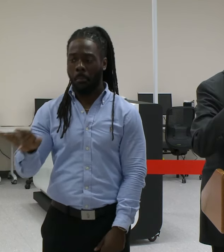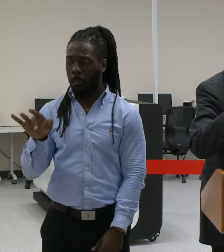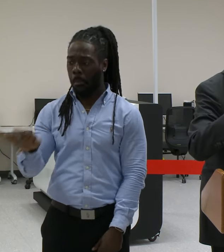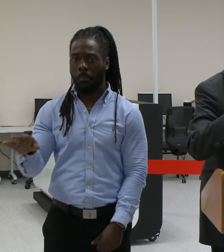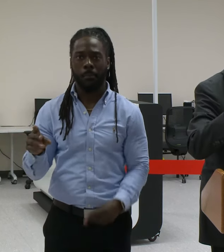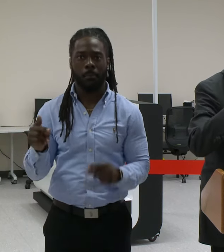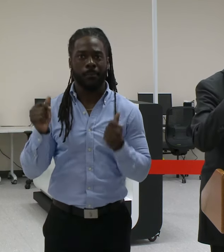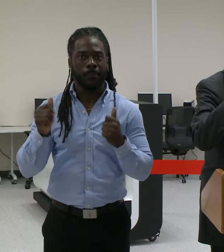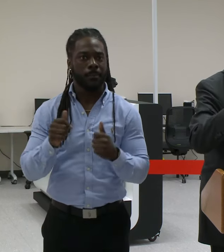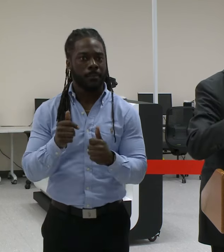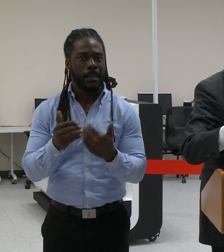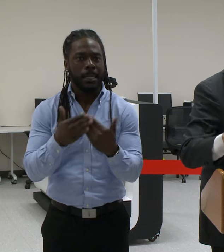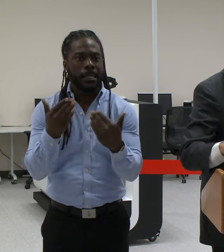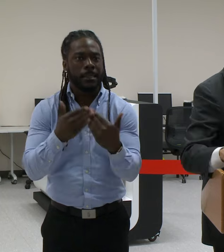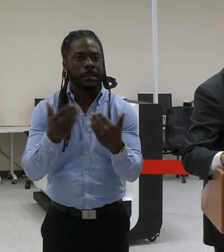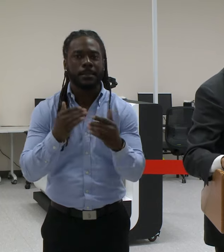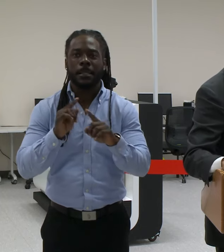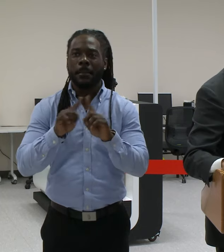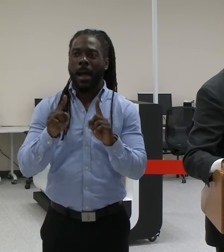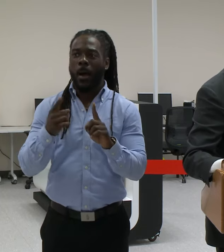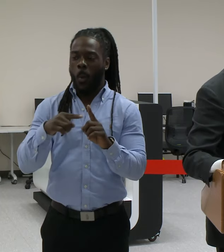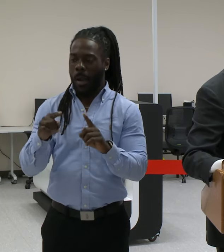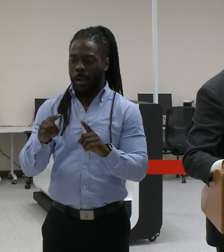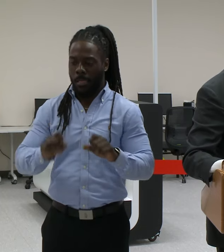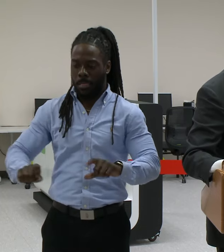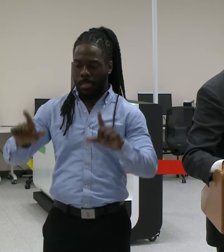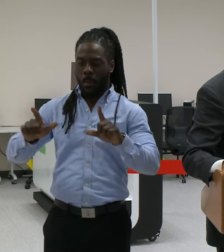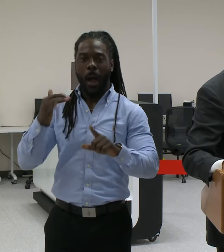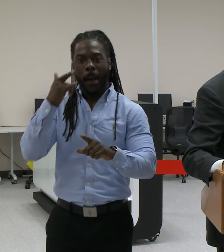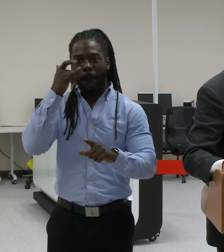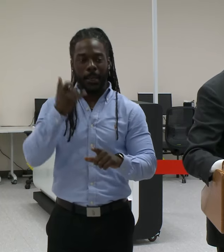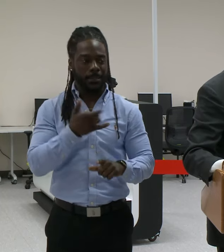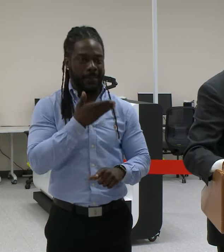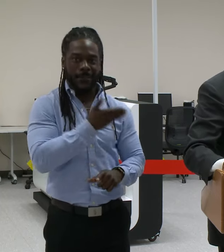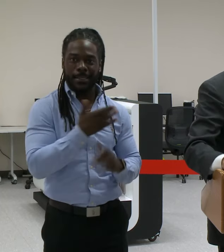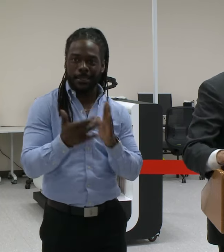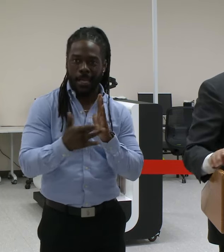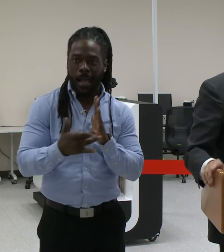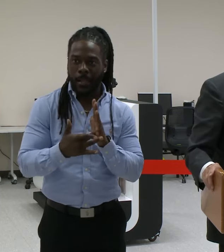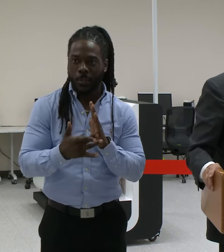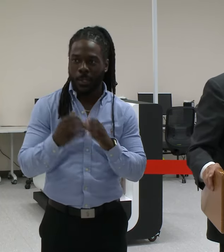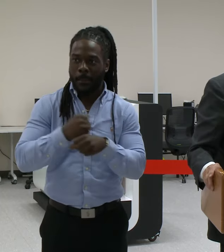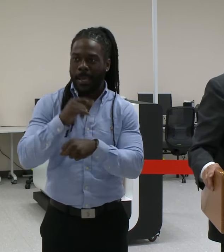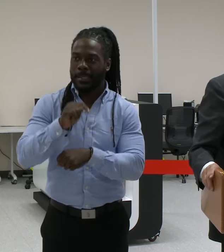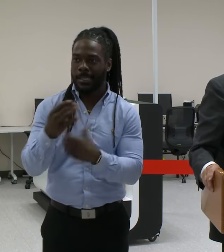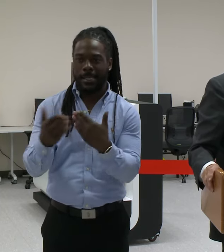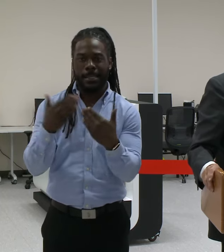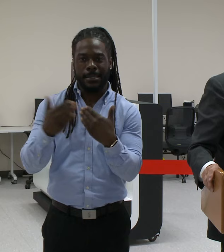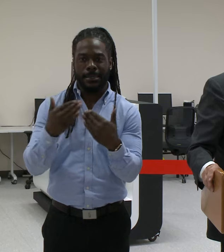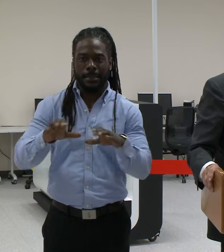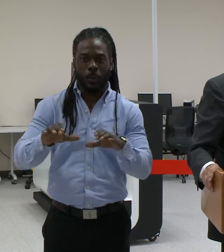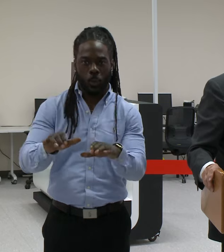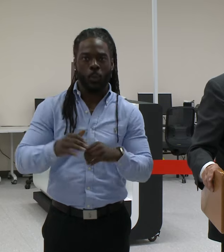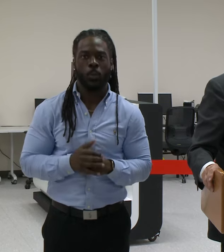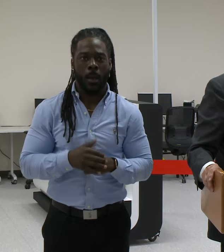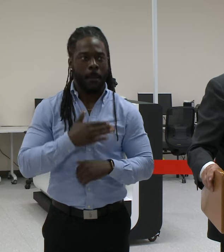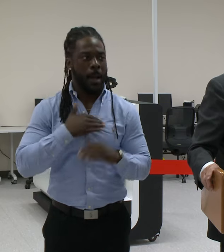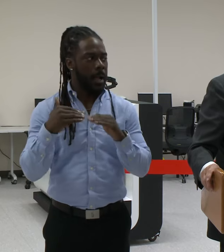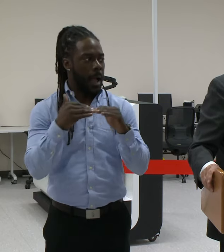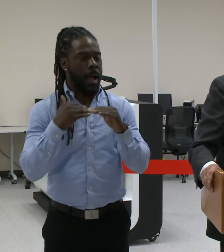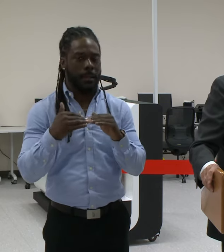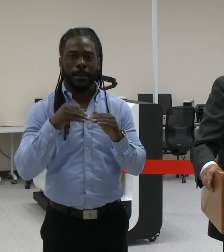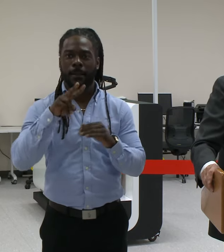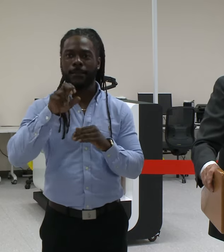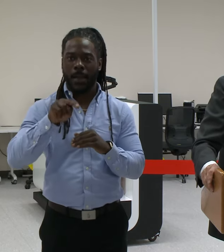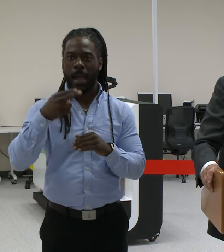get it back. But we get it back because of this capacity. And it makes an extraordinary difference. My colleague, Senator Van